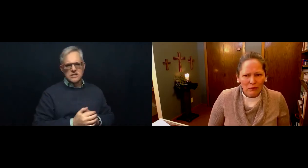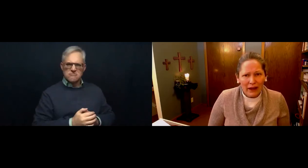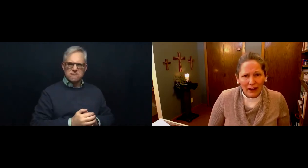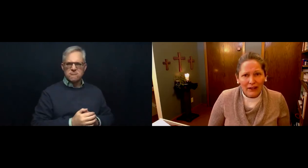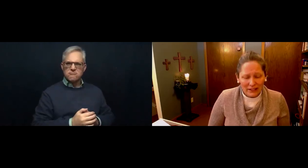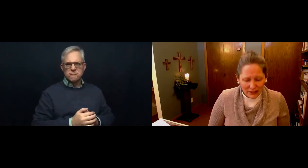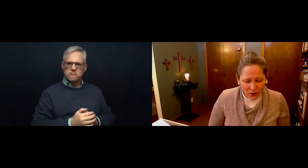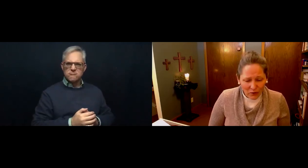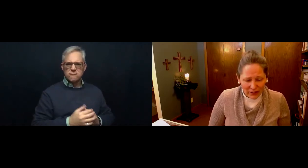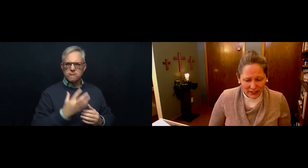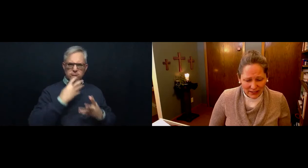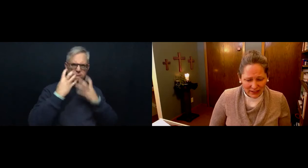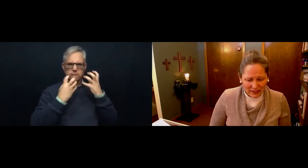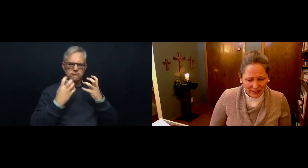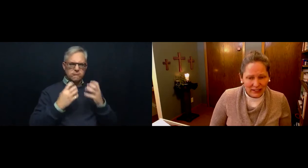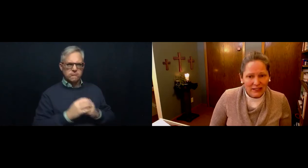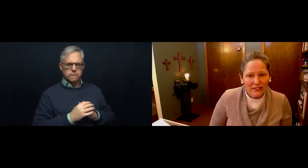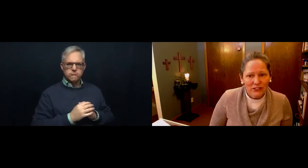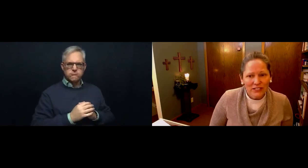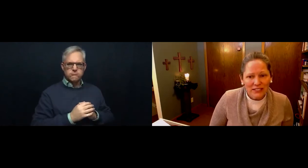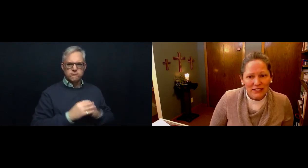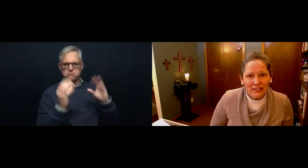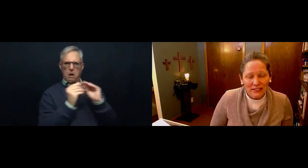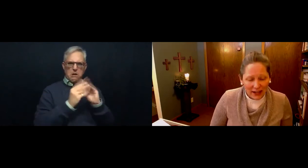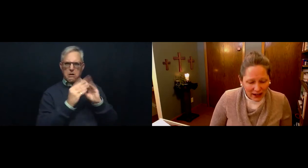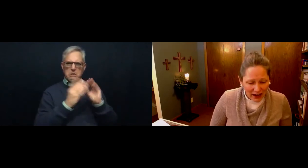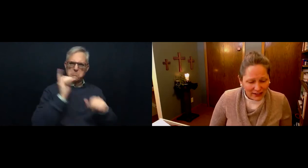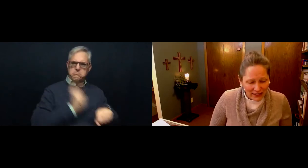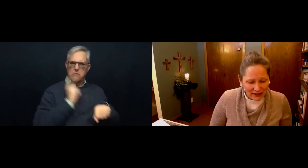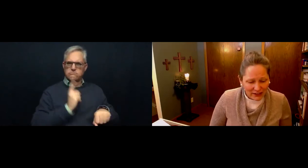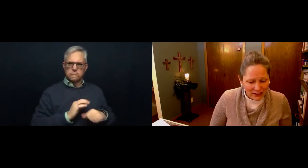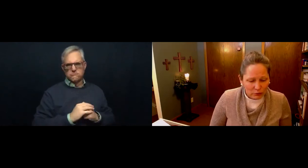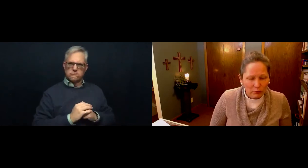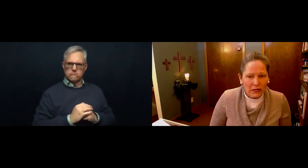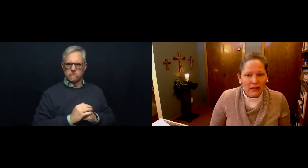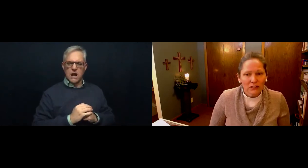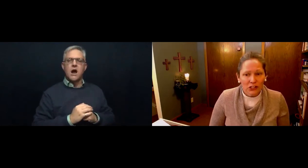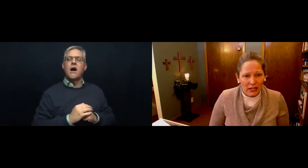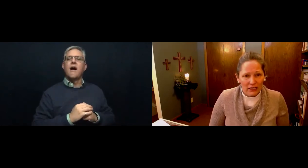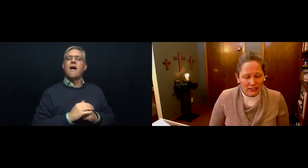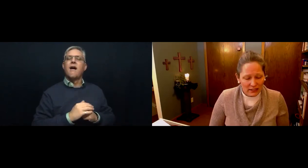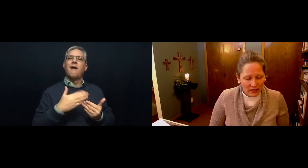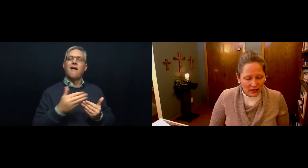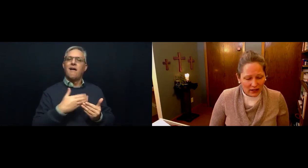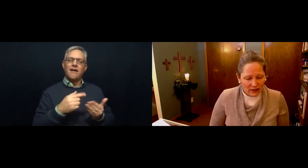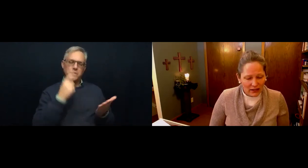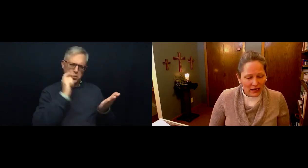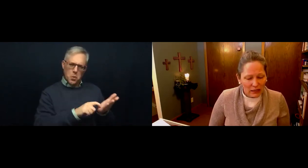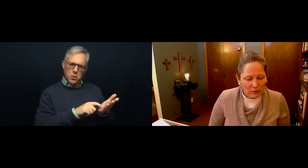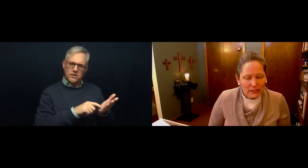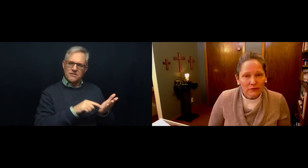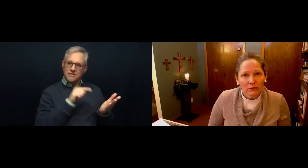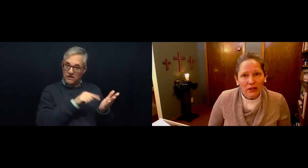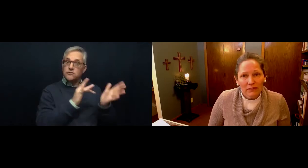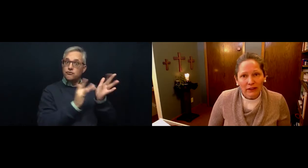we can notice that Jesus is asking us to break chains that